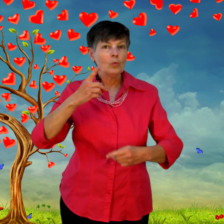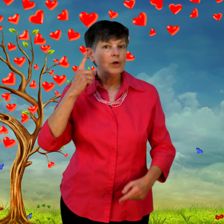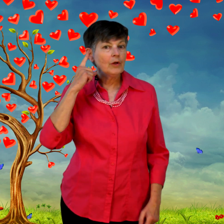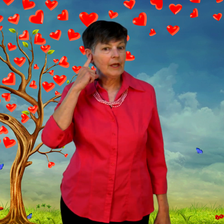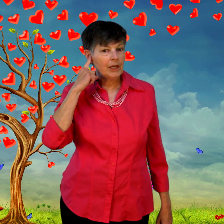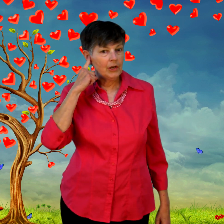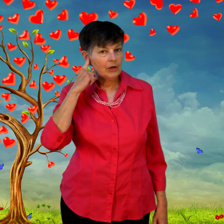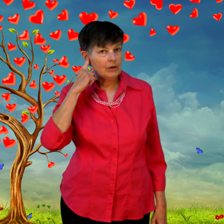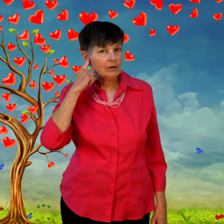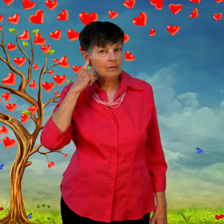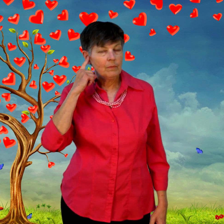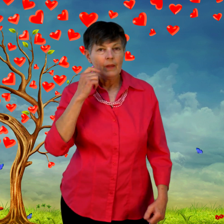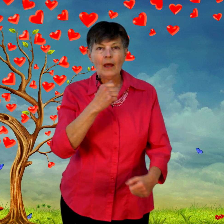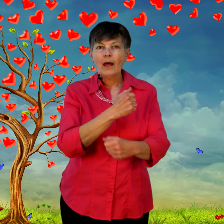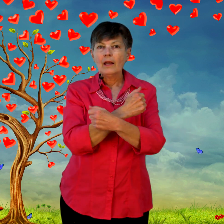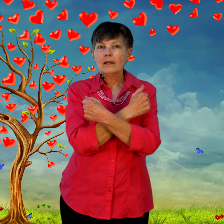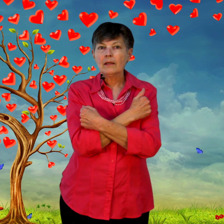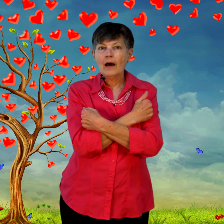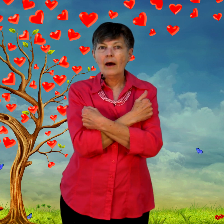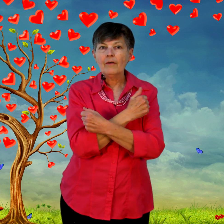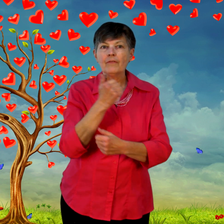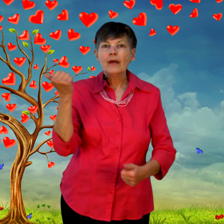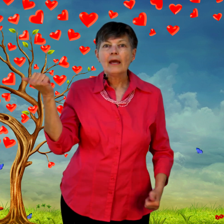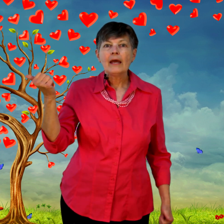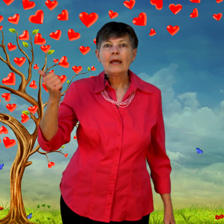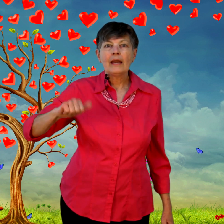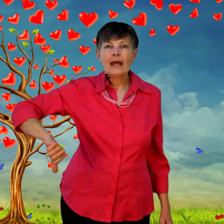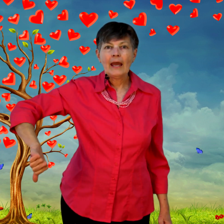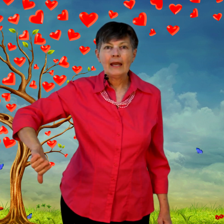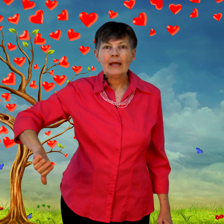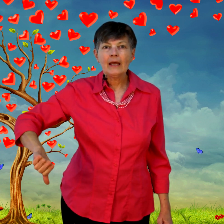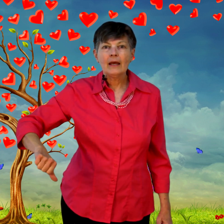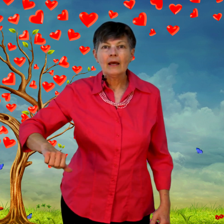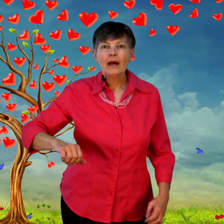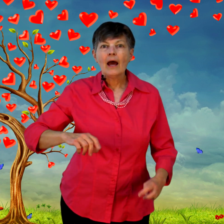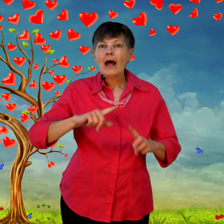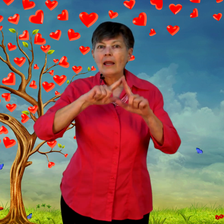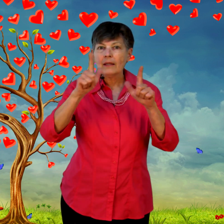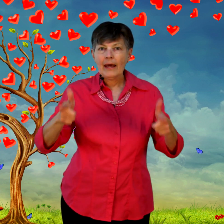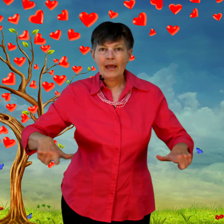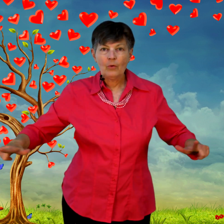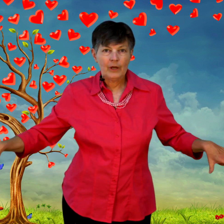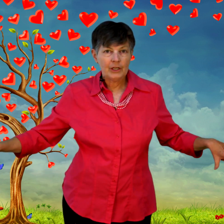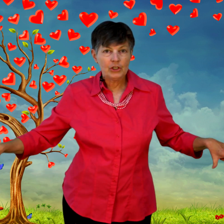will hear love in any language.